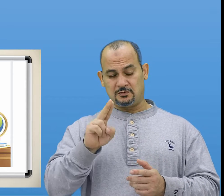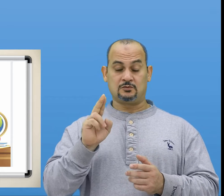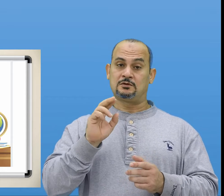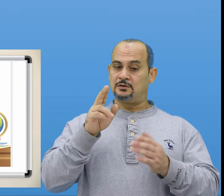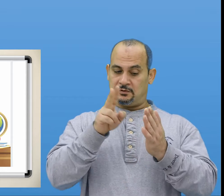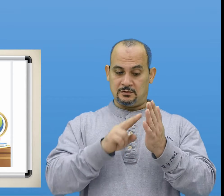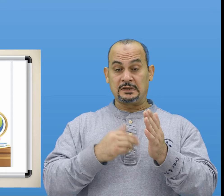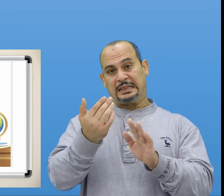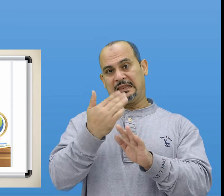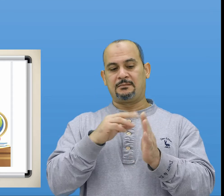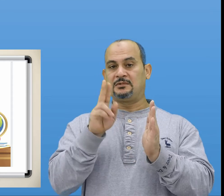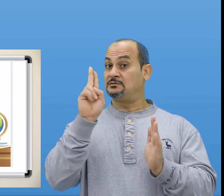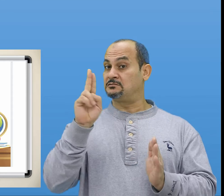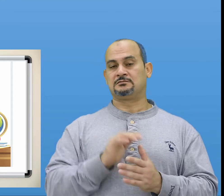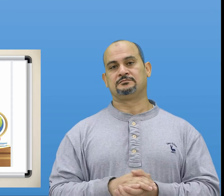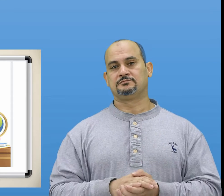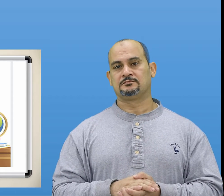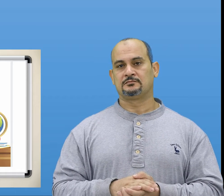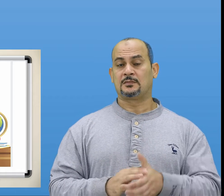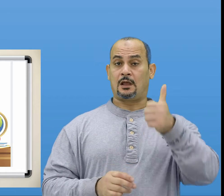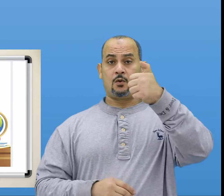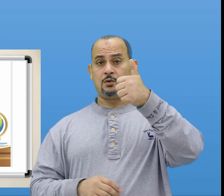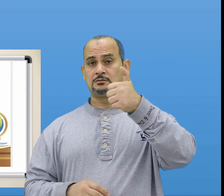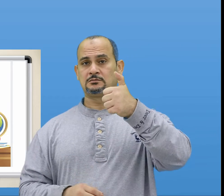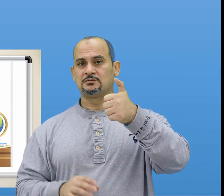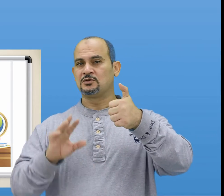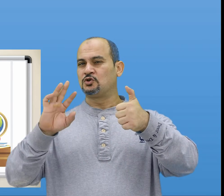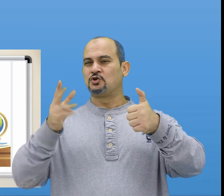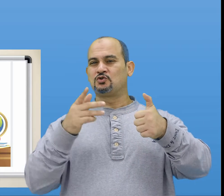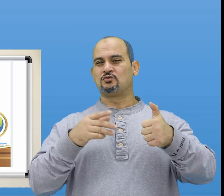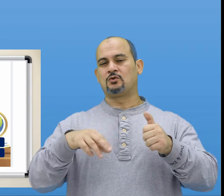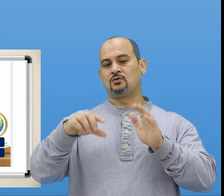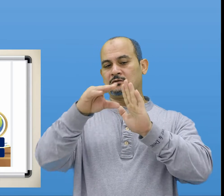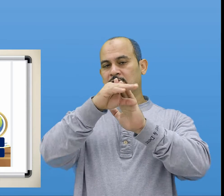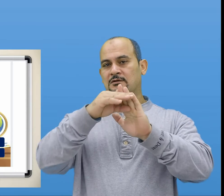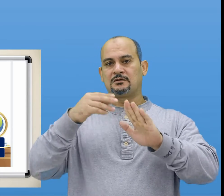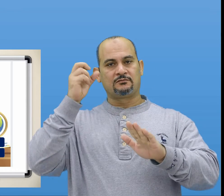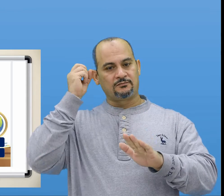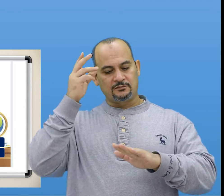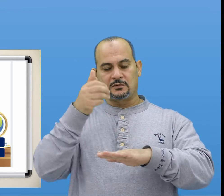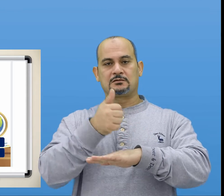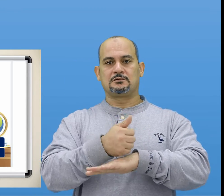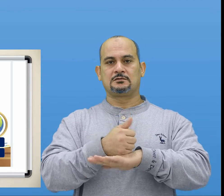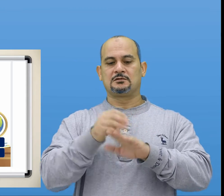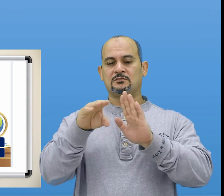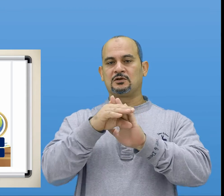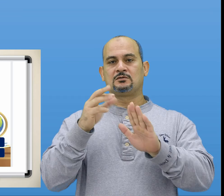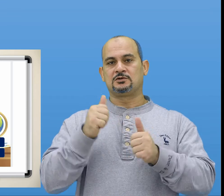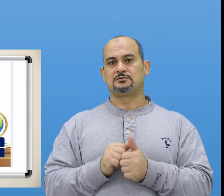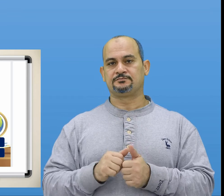all together, related. What do we call them? They are a clan, correct. It's a noun. It means a group